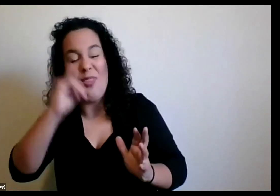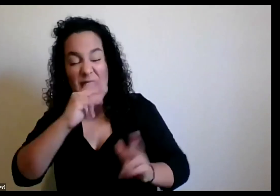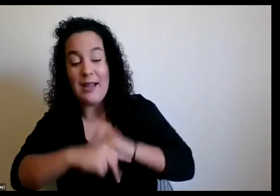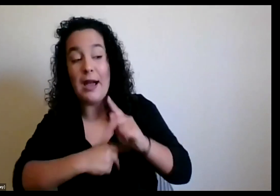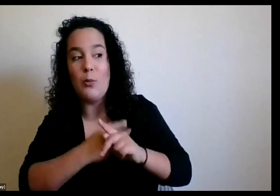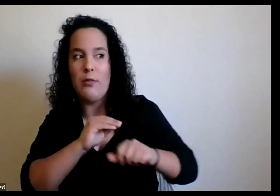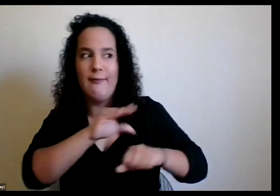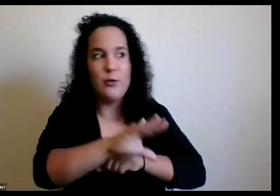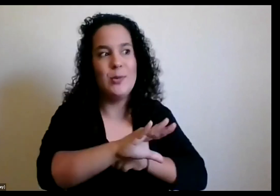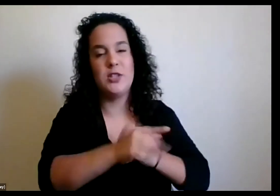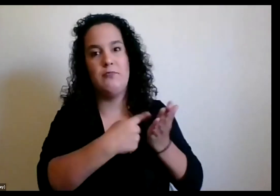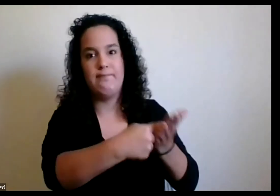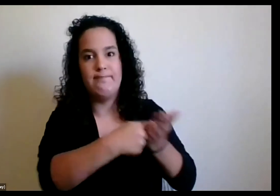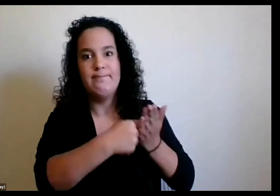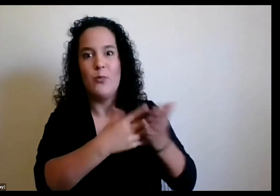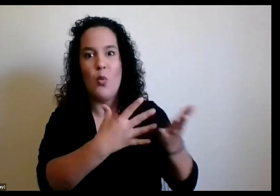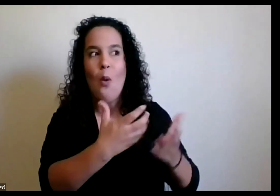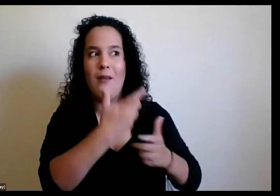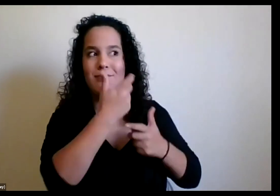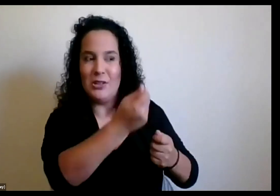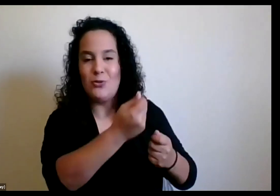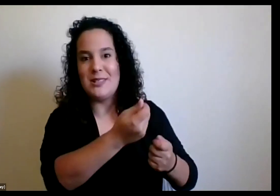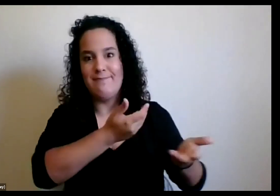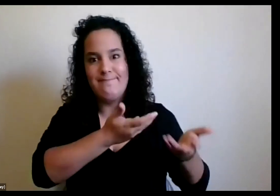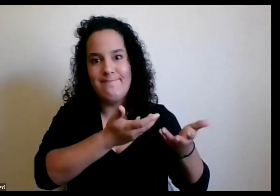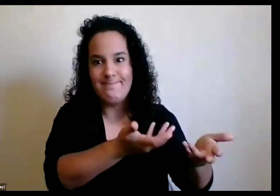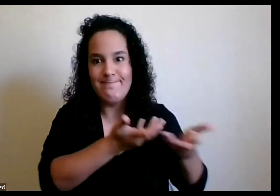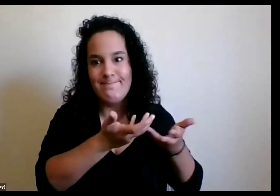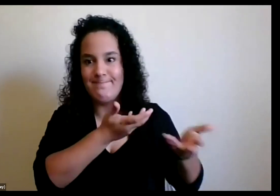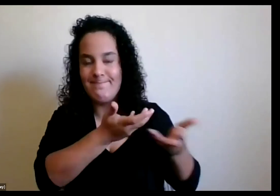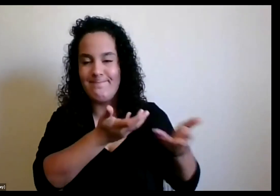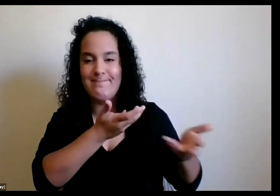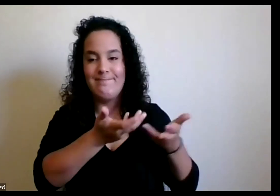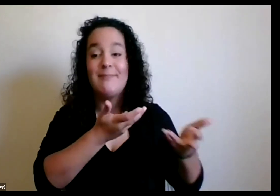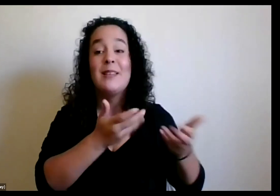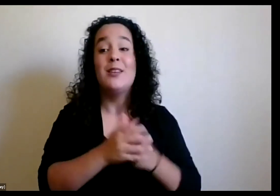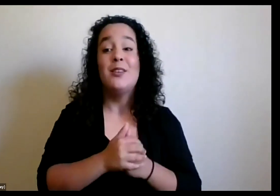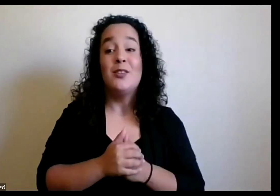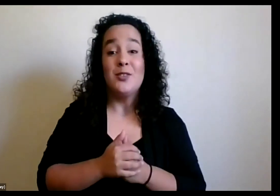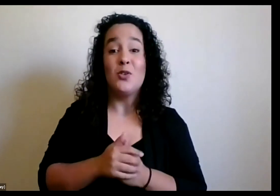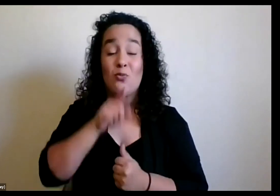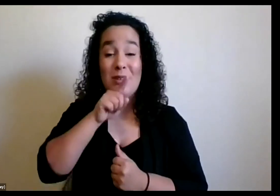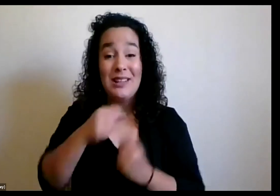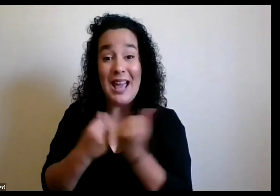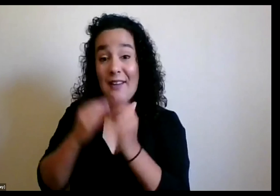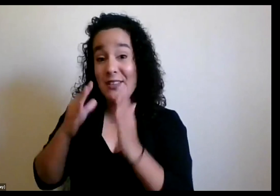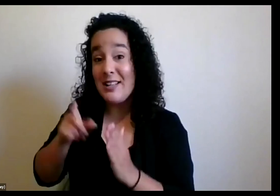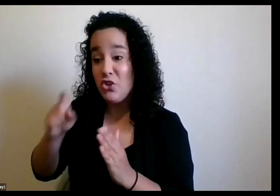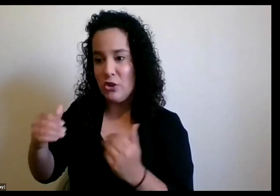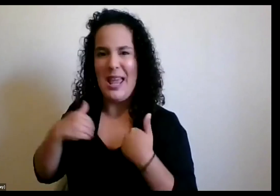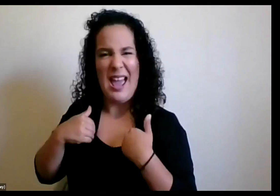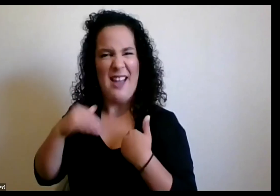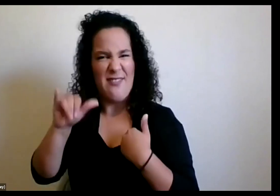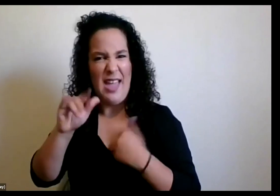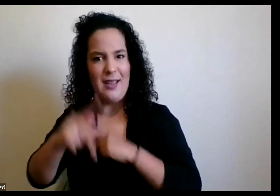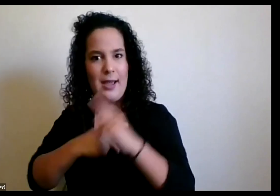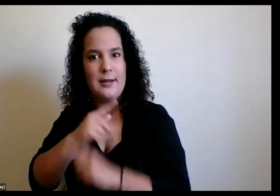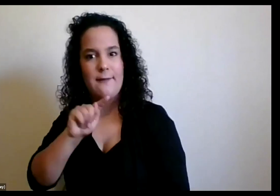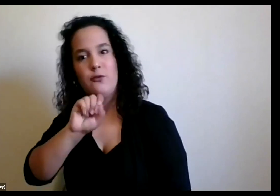think if anything, I think it will expand the toolkit, the tool set that advocates have to really move these ideas in their local